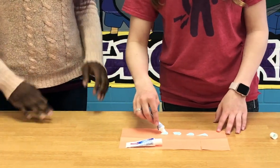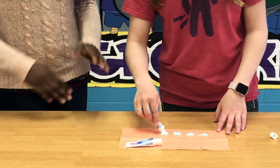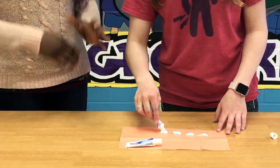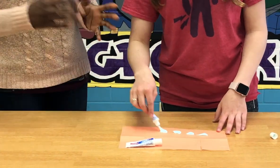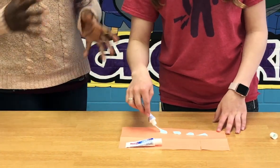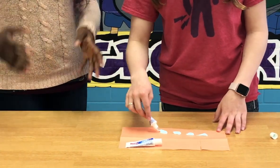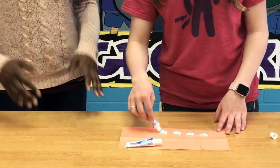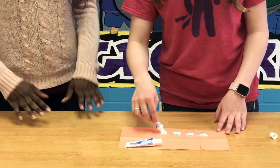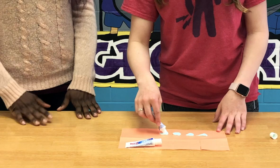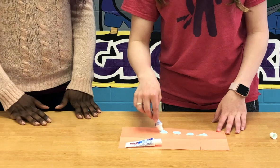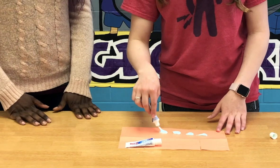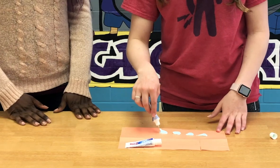tooth bottle?